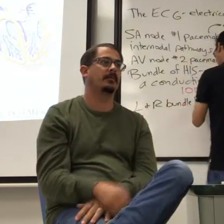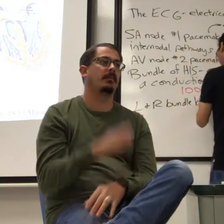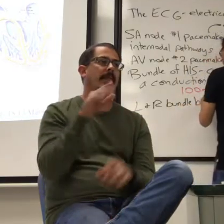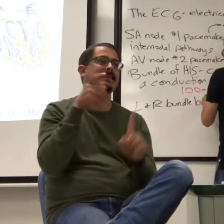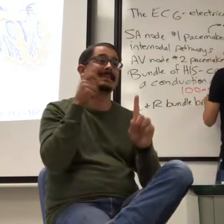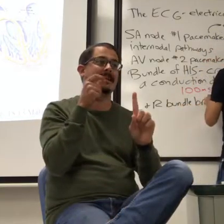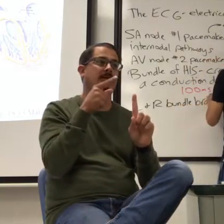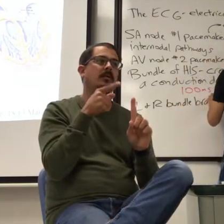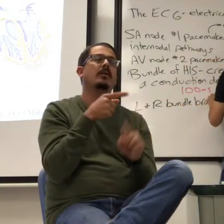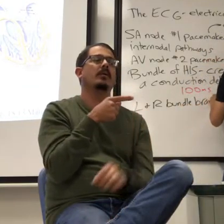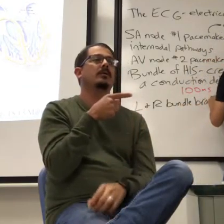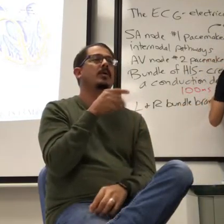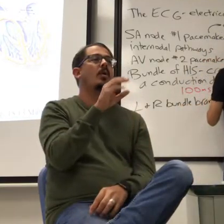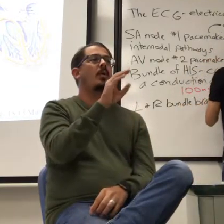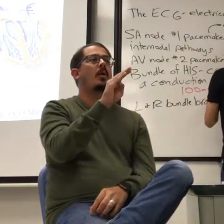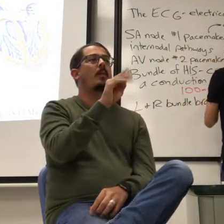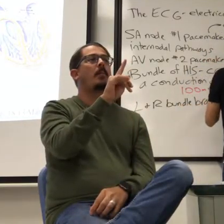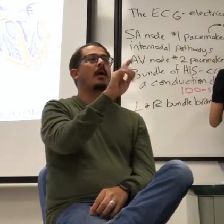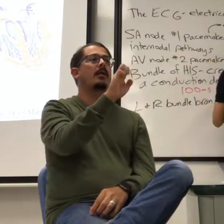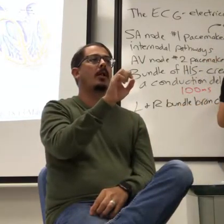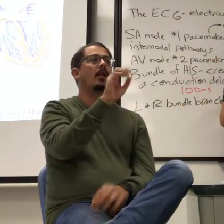Bundle branches.